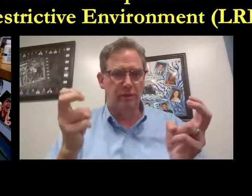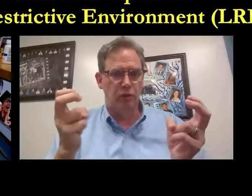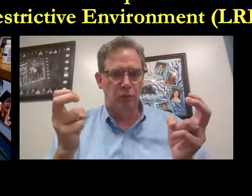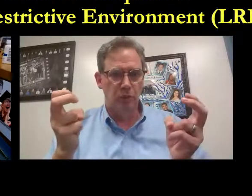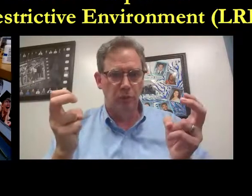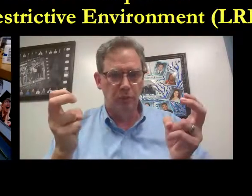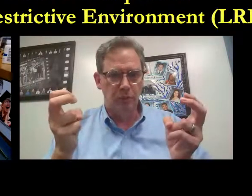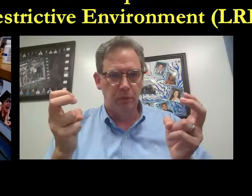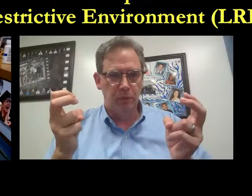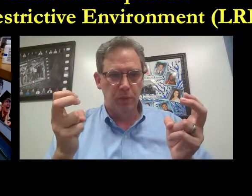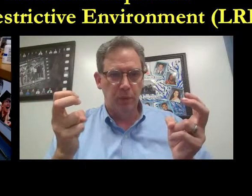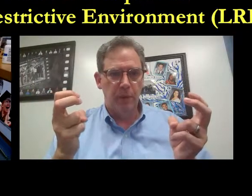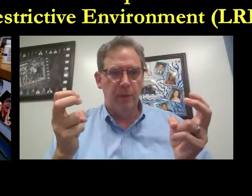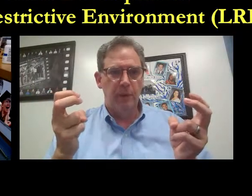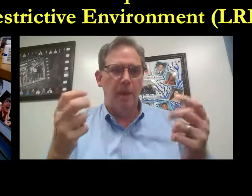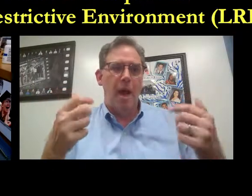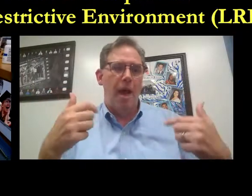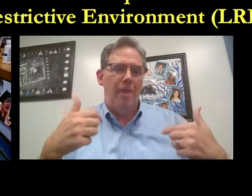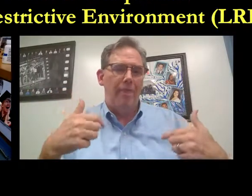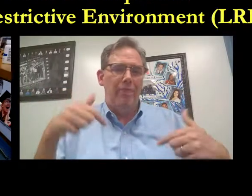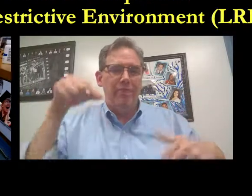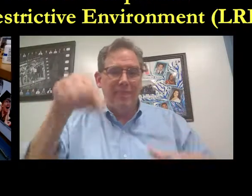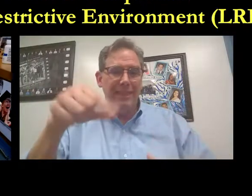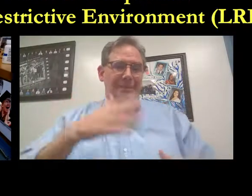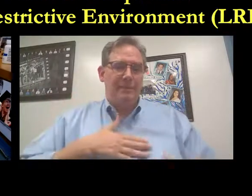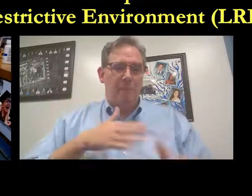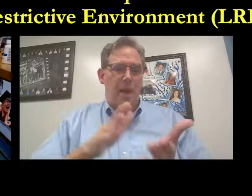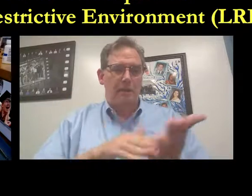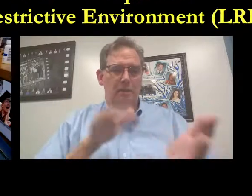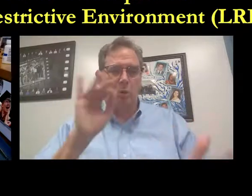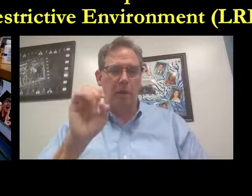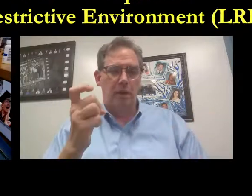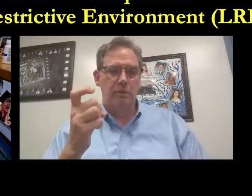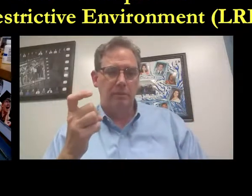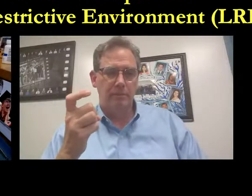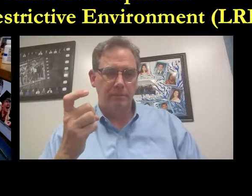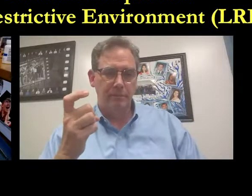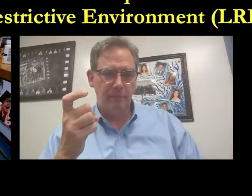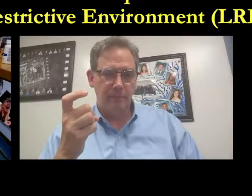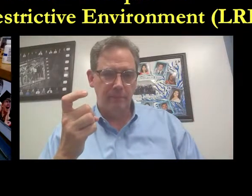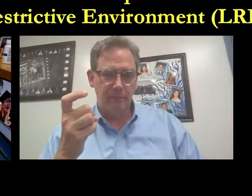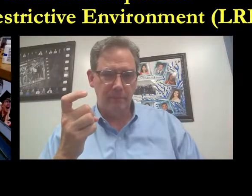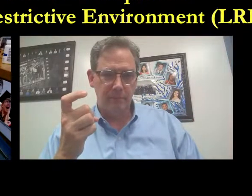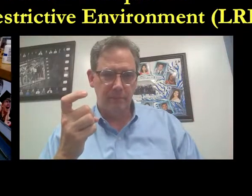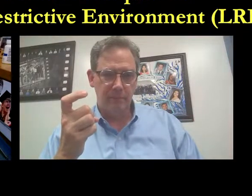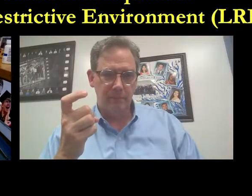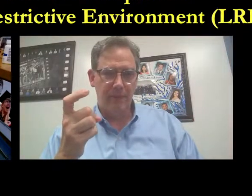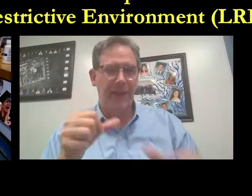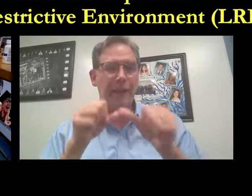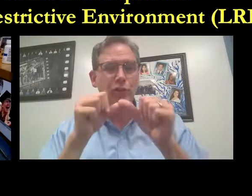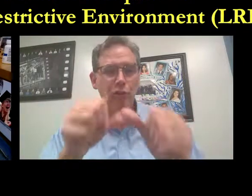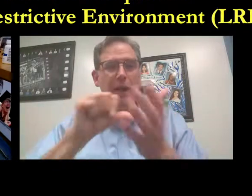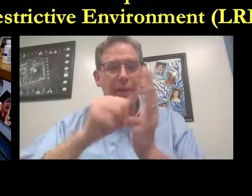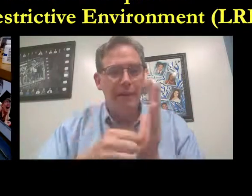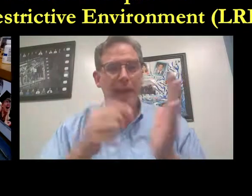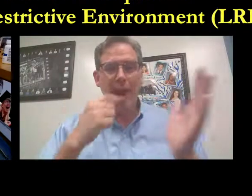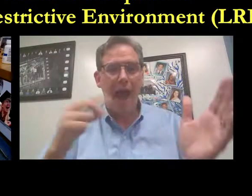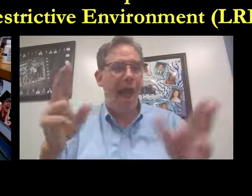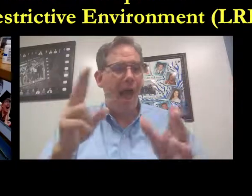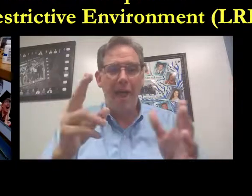I know people are looking at this and saying, yes, this is a social justice issue. This is my